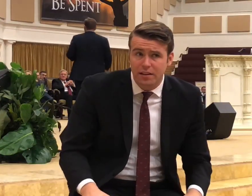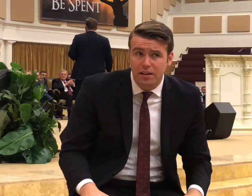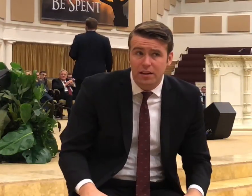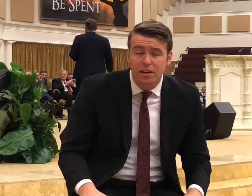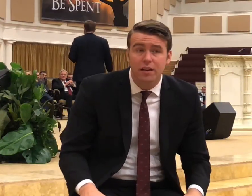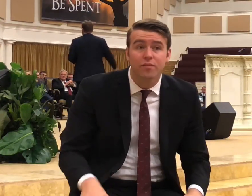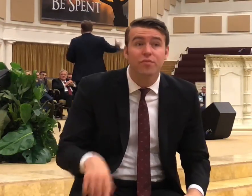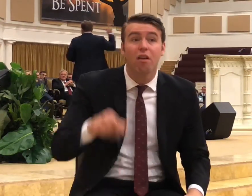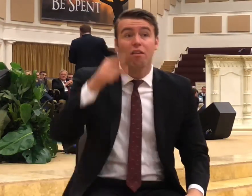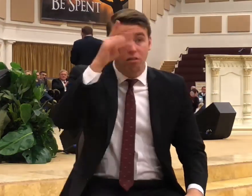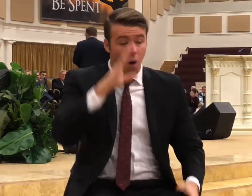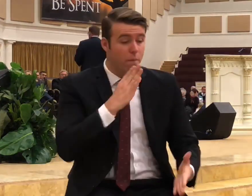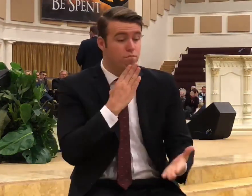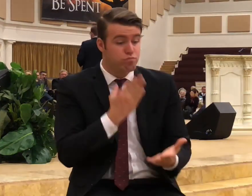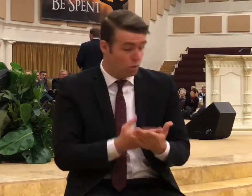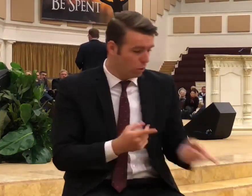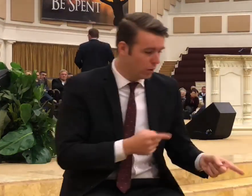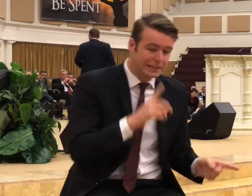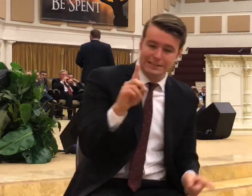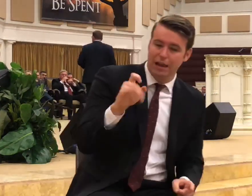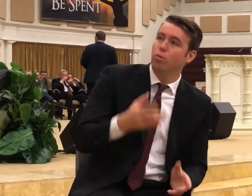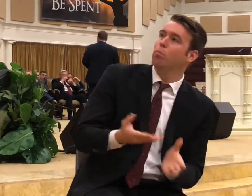He proved his integrity.